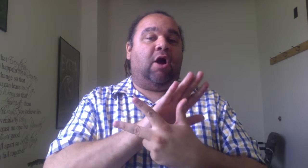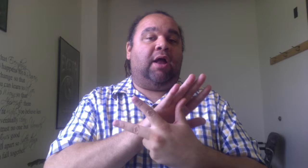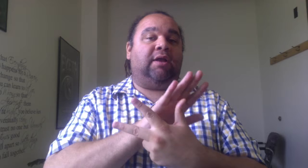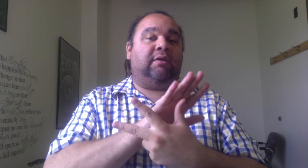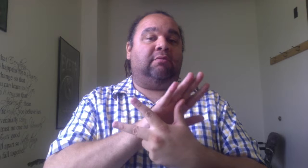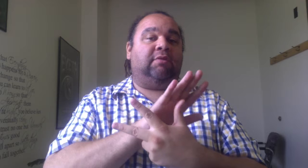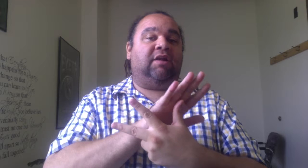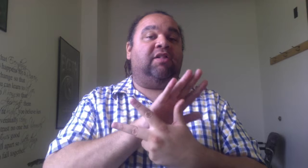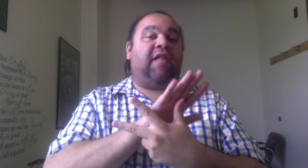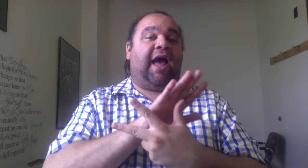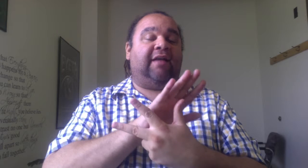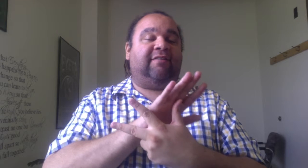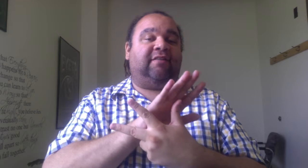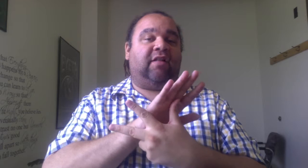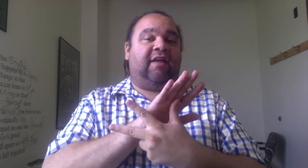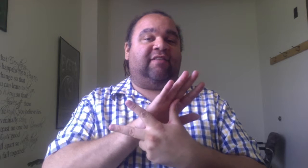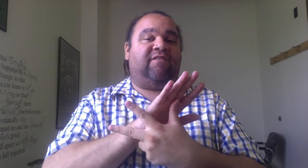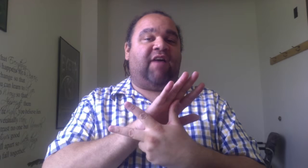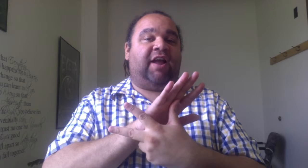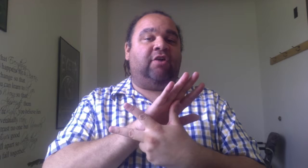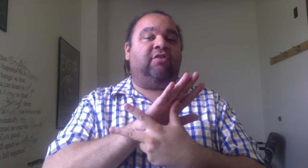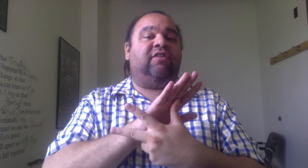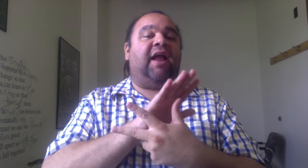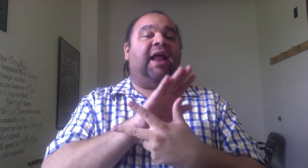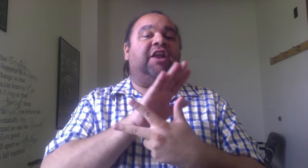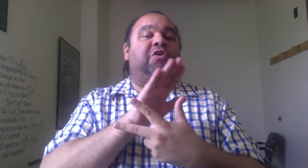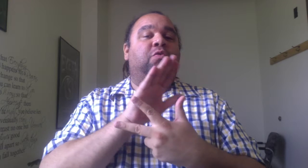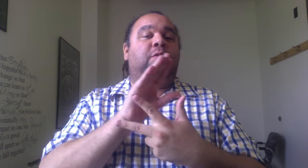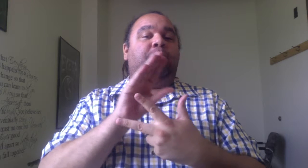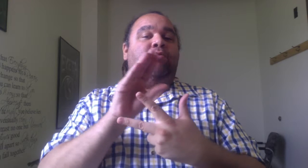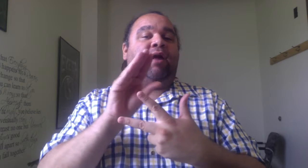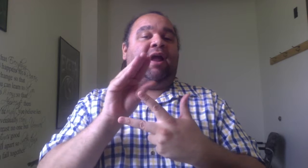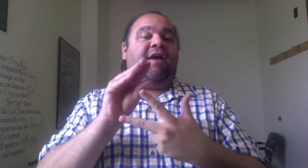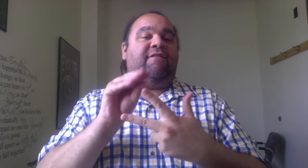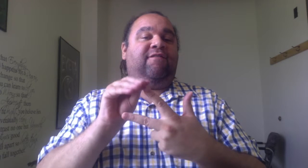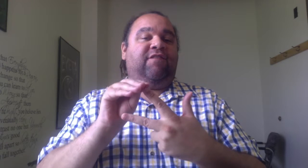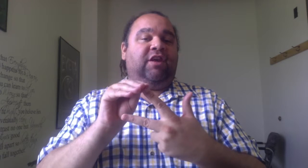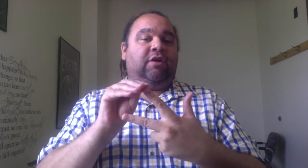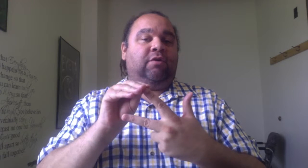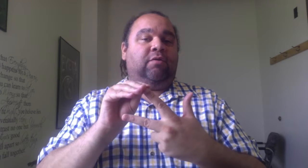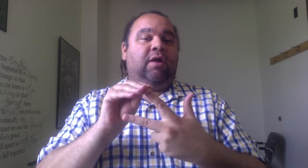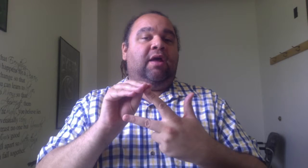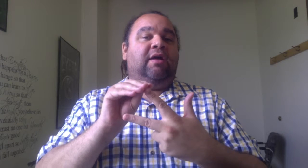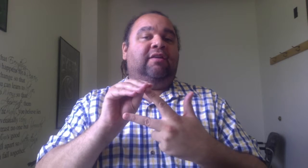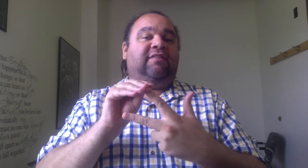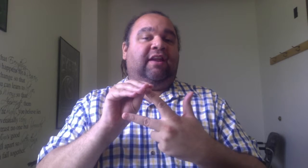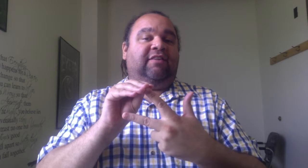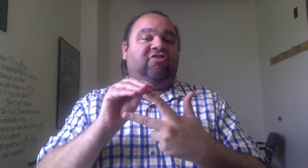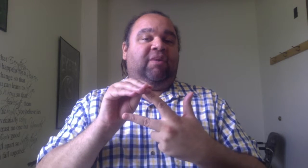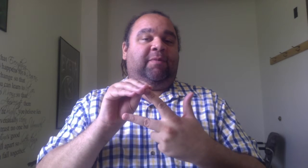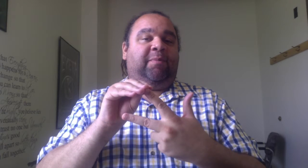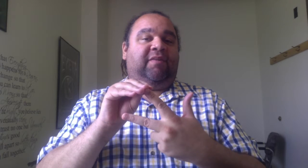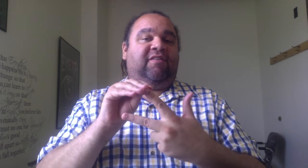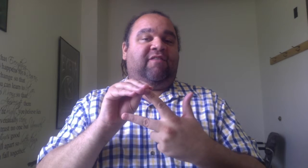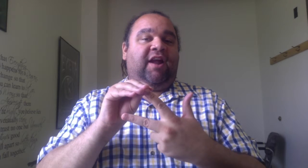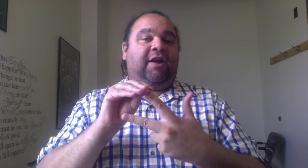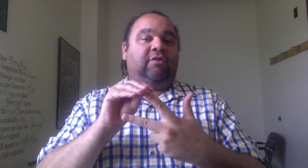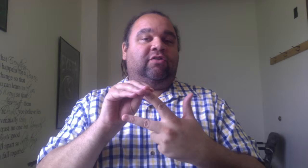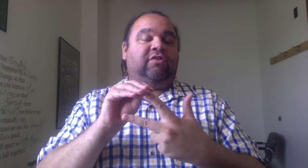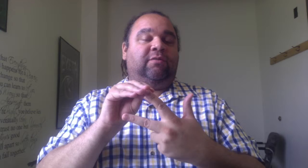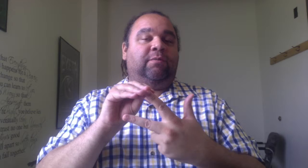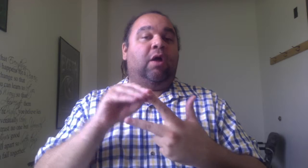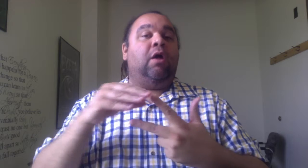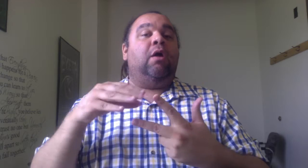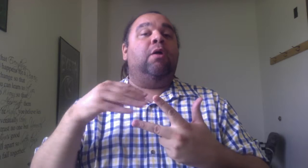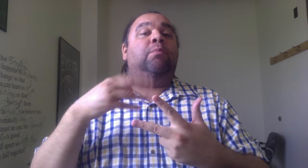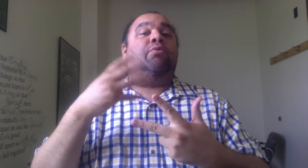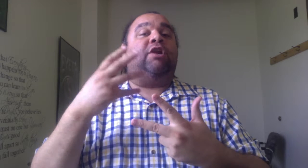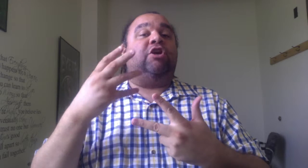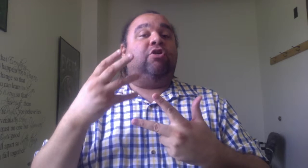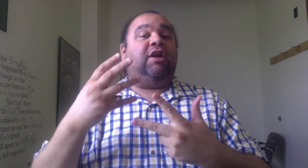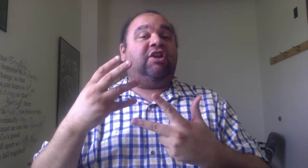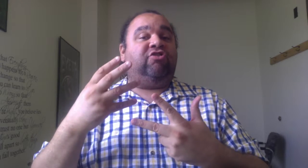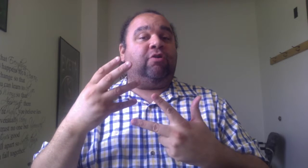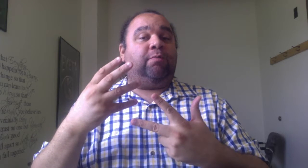on classifiers and incorporate a few size and shape specifiers. Pretty good